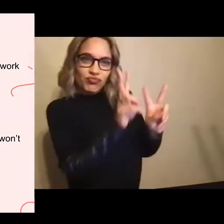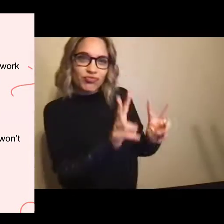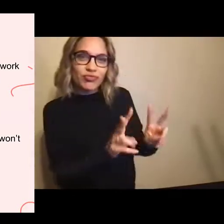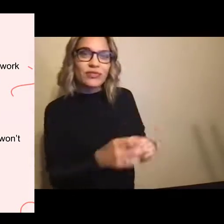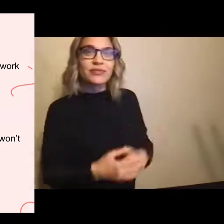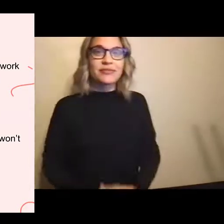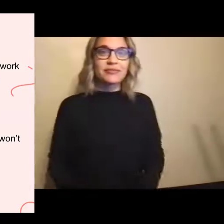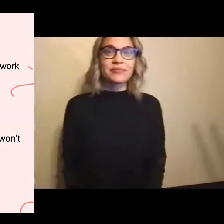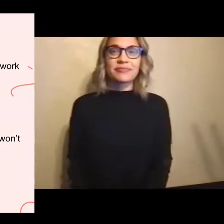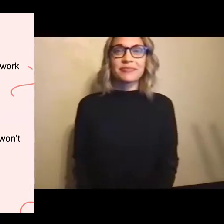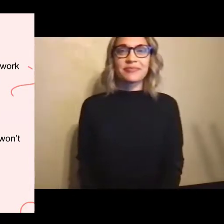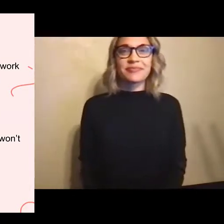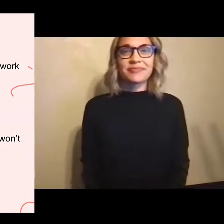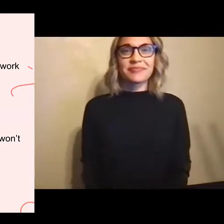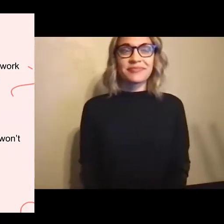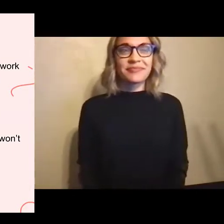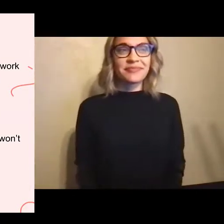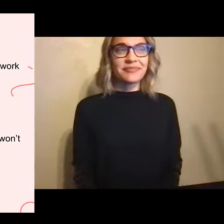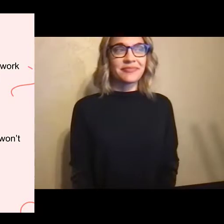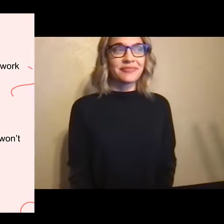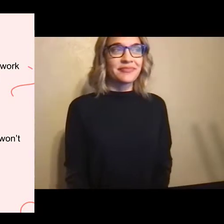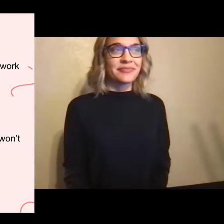Go ahead and take a moment to read.